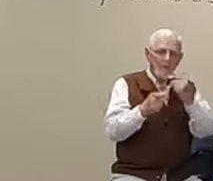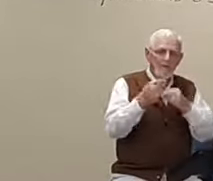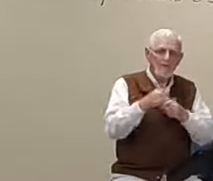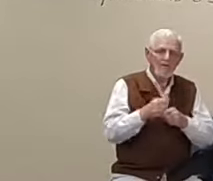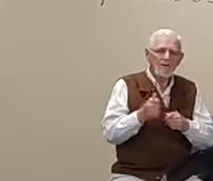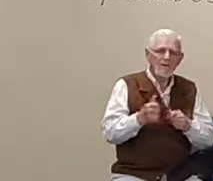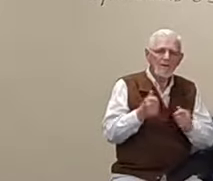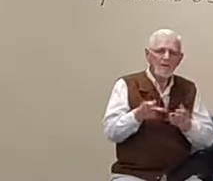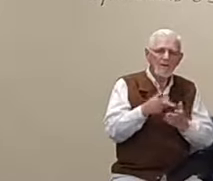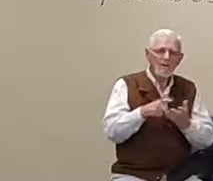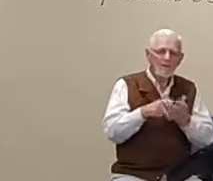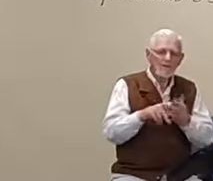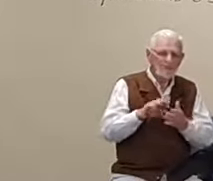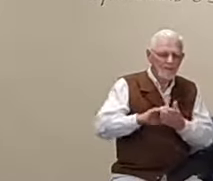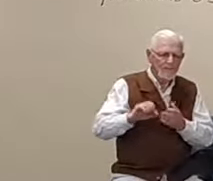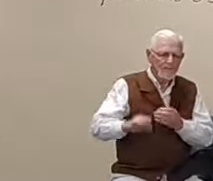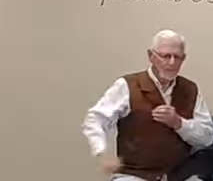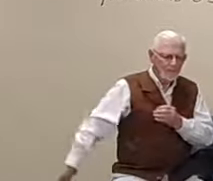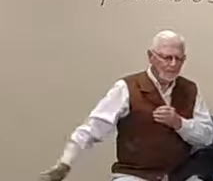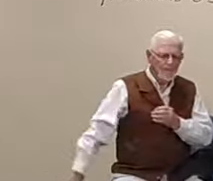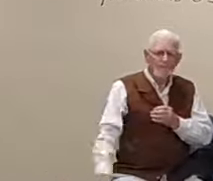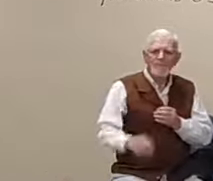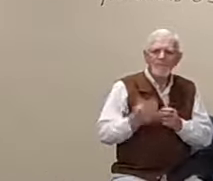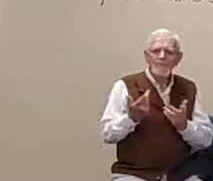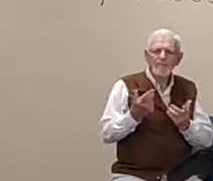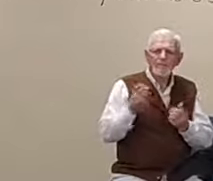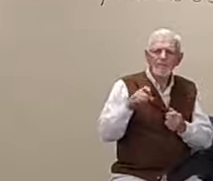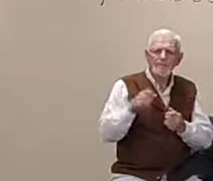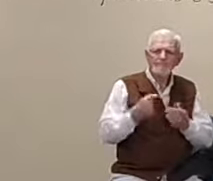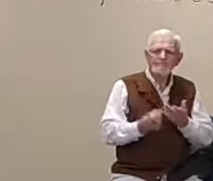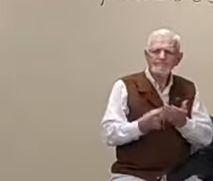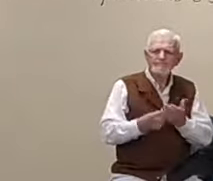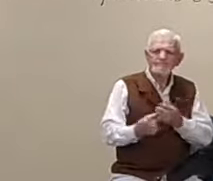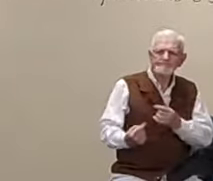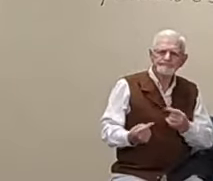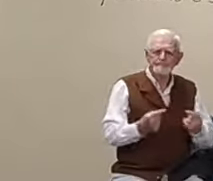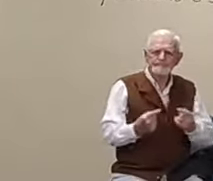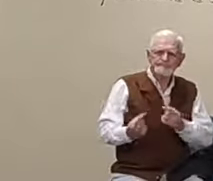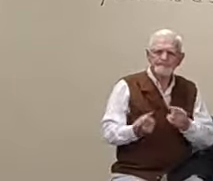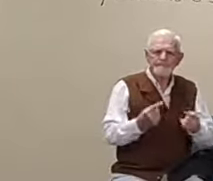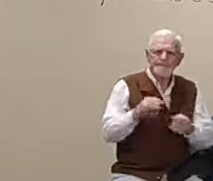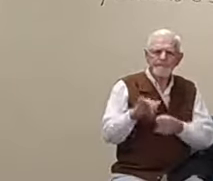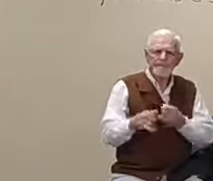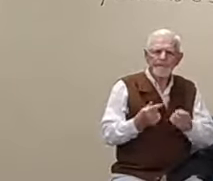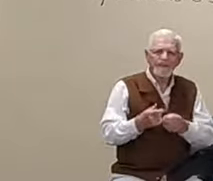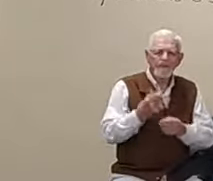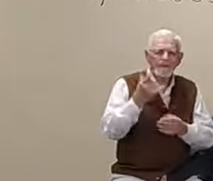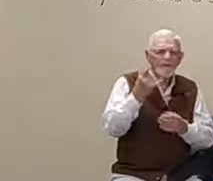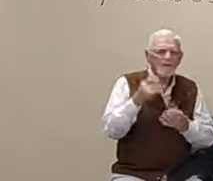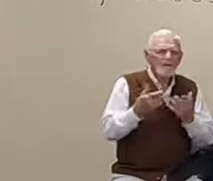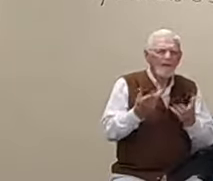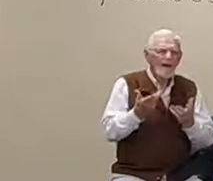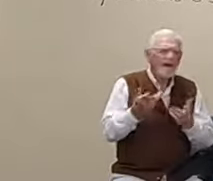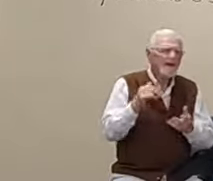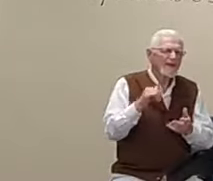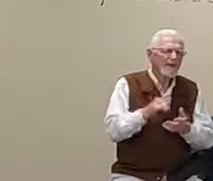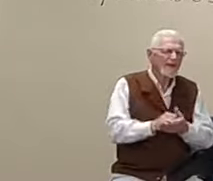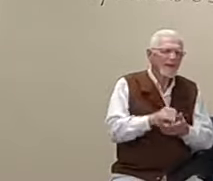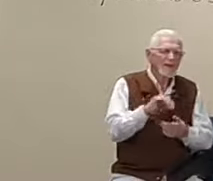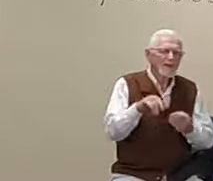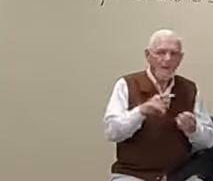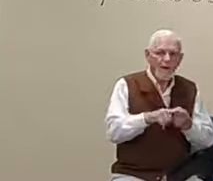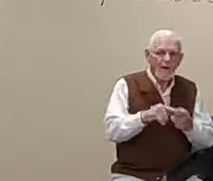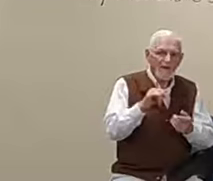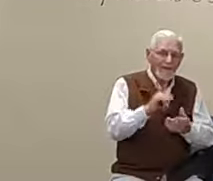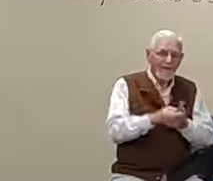in part shall be done away. Now that, we debated that, and we discuss this and trying to figure out what is that when that which